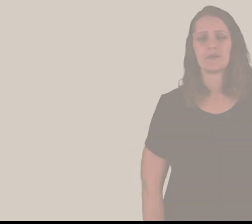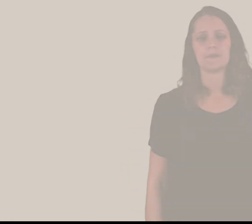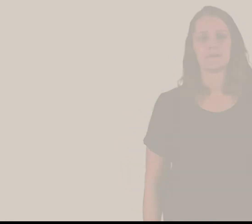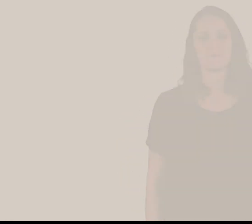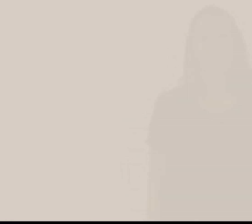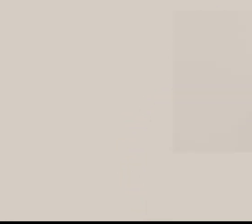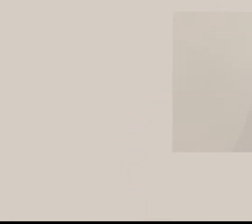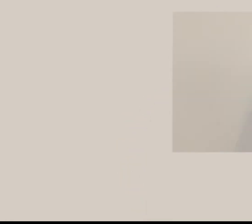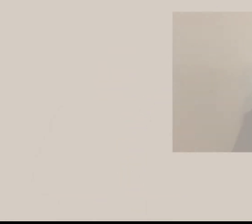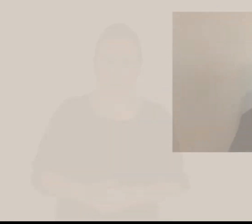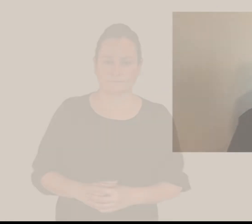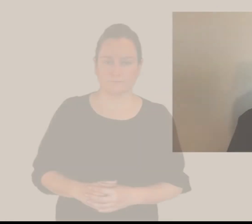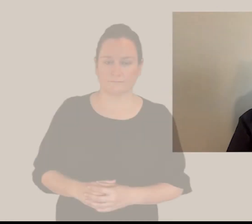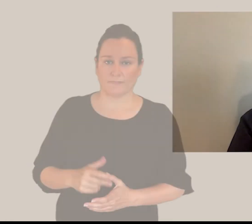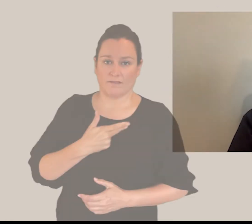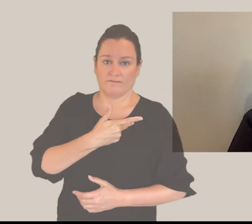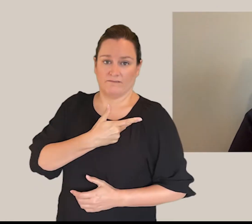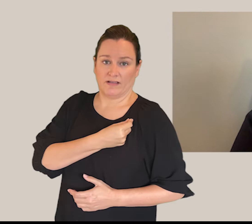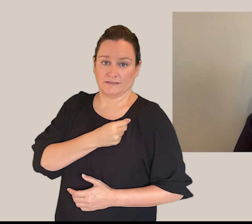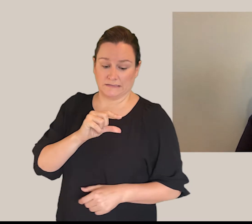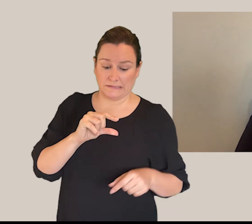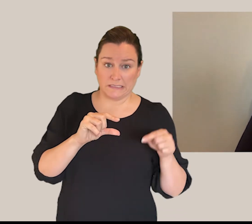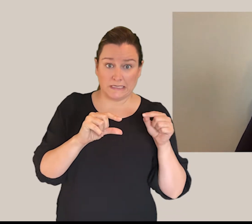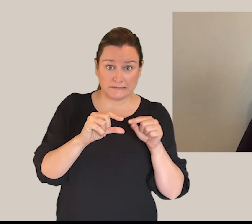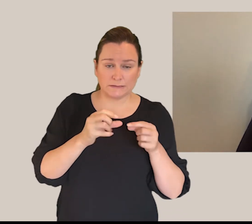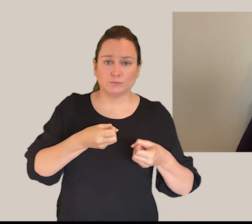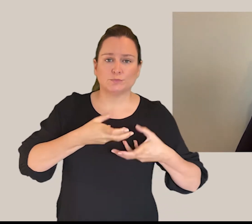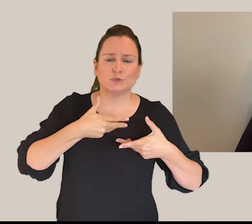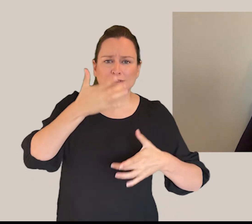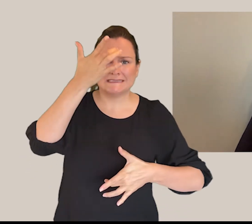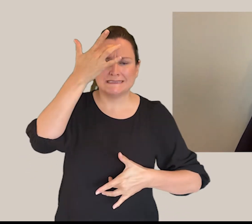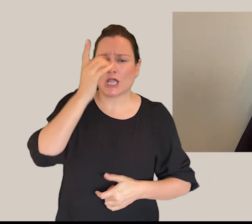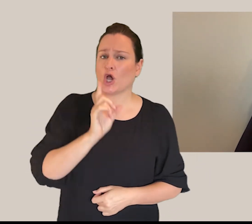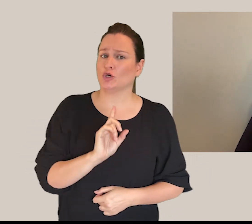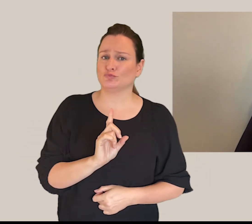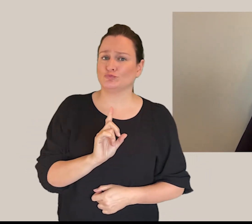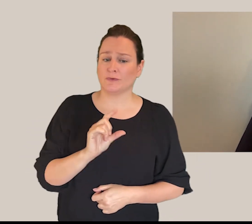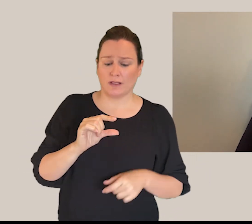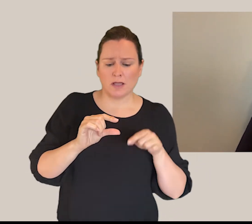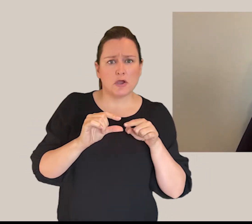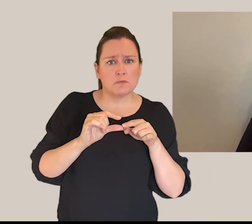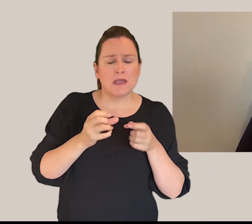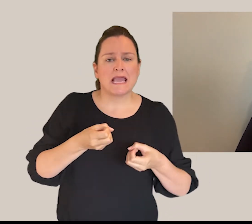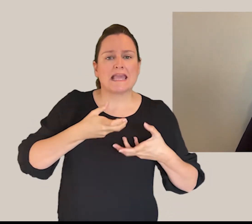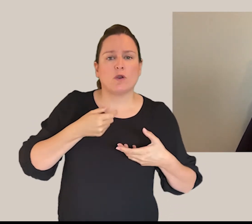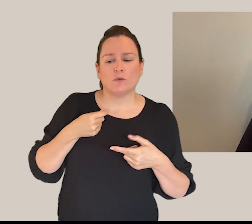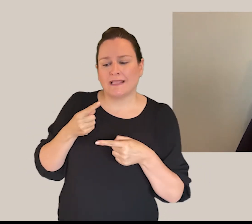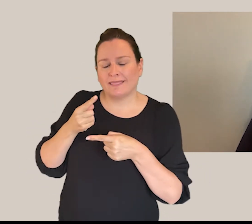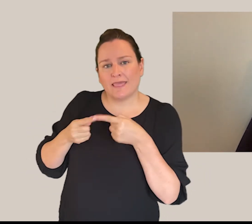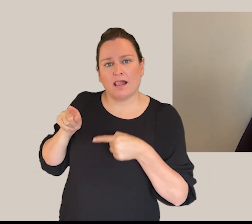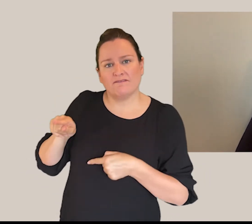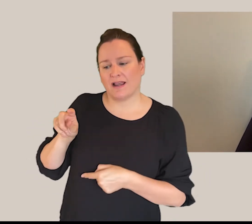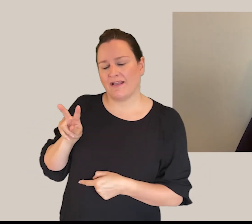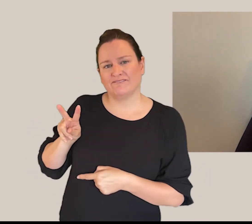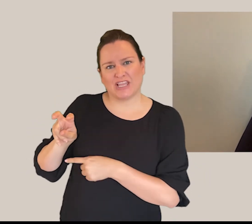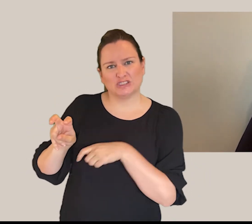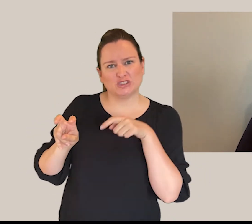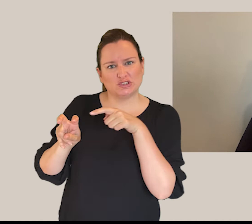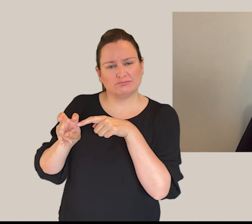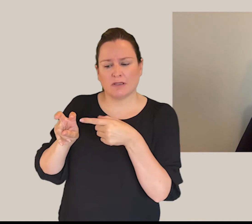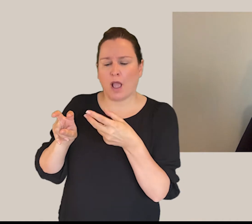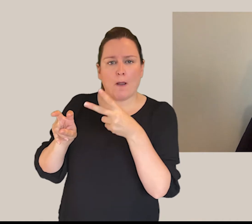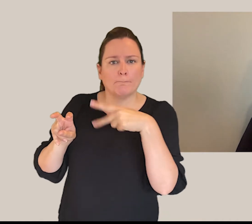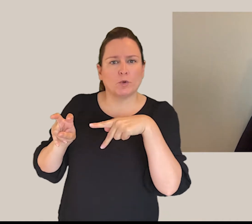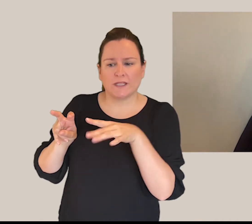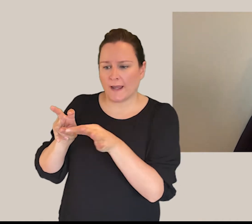So the vaccine itself does not cause disease. It presents your body with a killed virus or